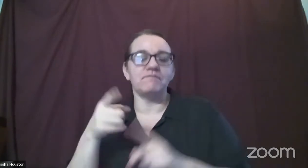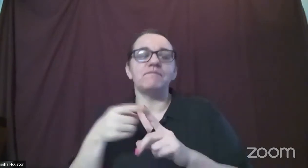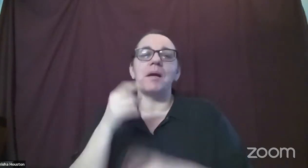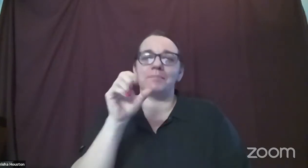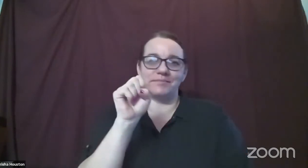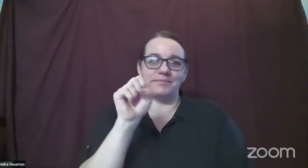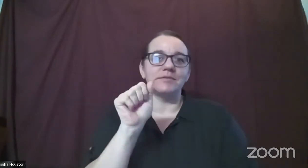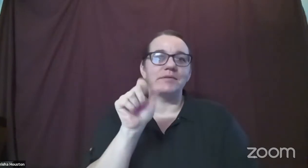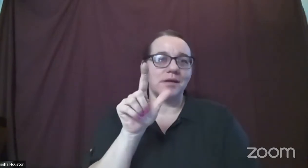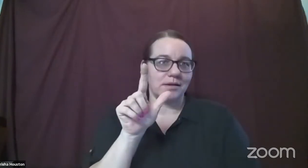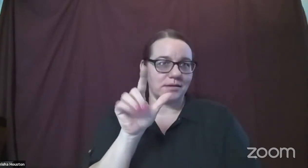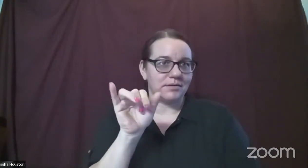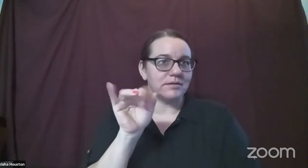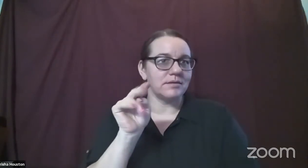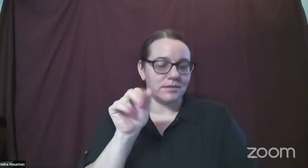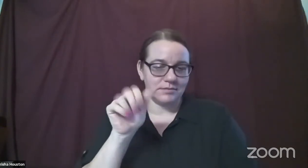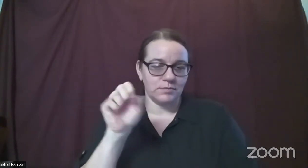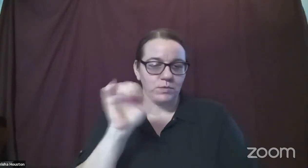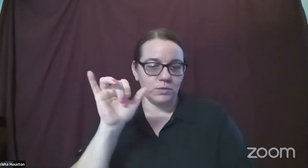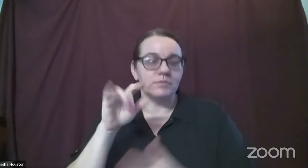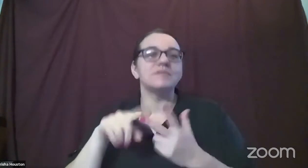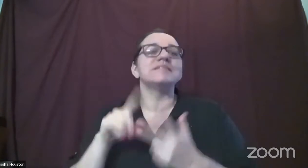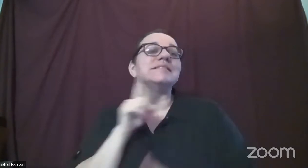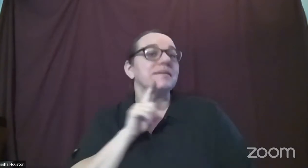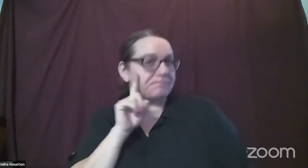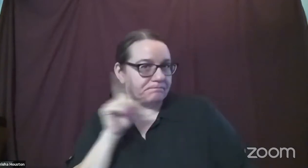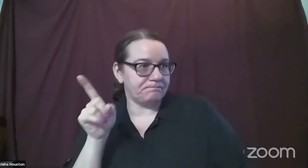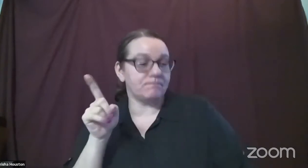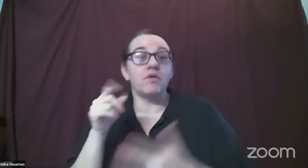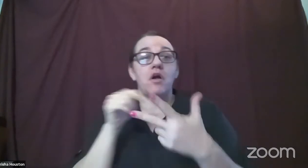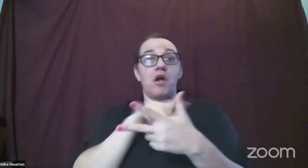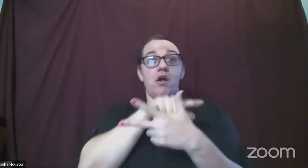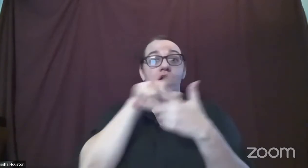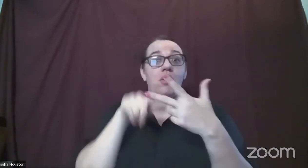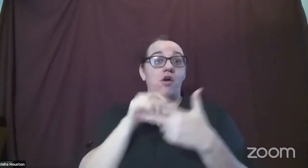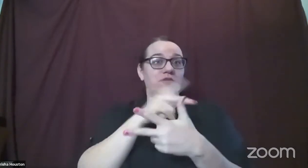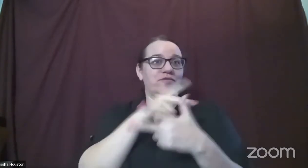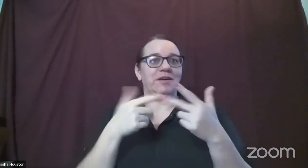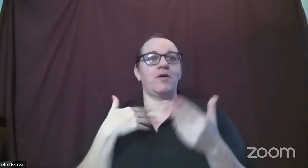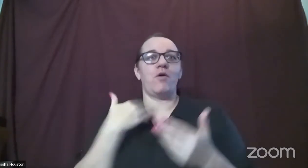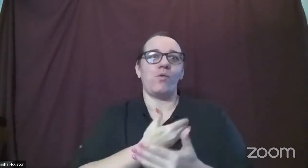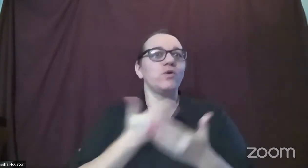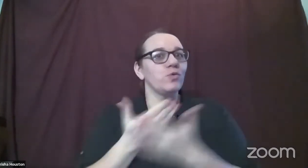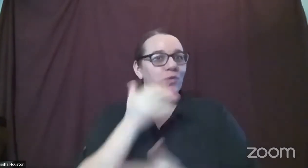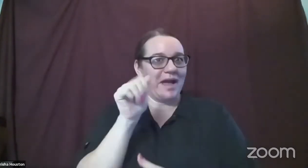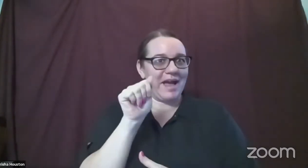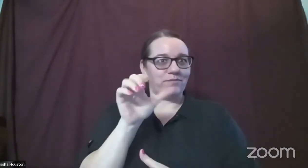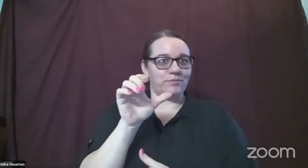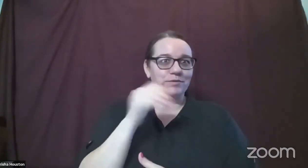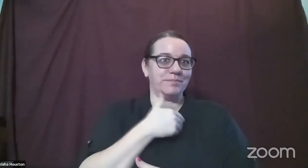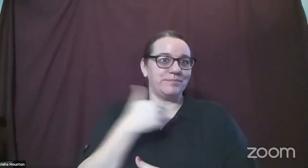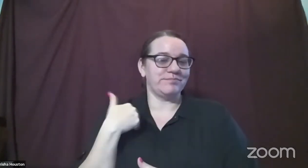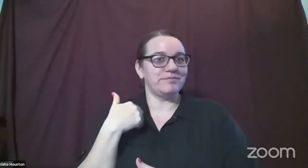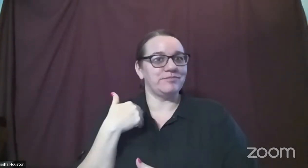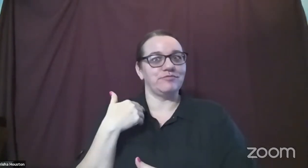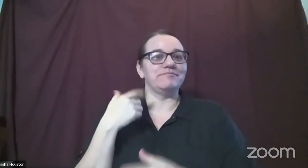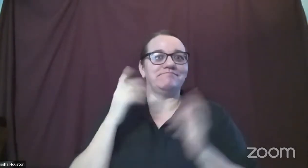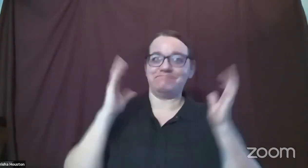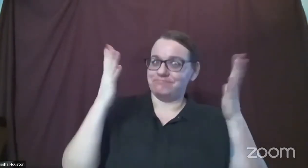Pigdana Lee, also from Salinas, and is deaf. All 3 advisory council members